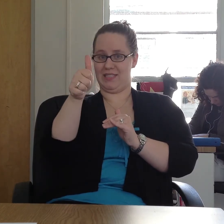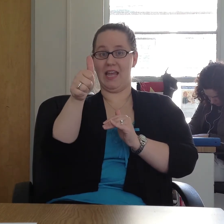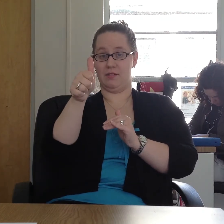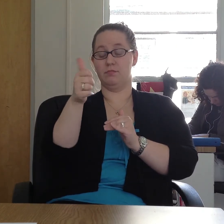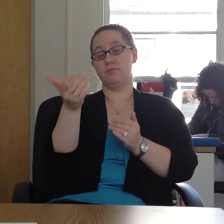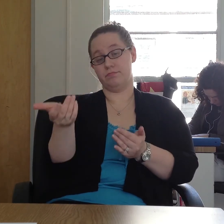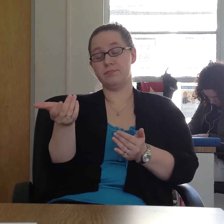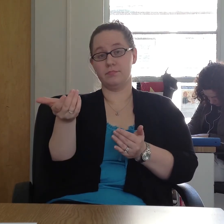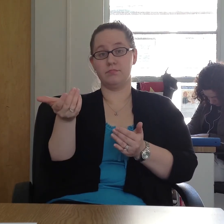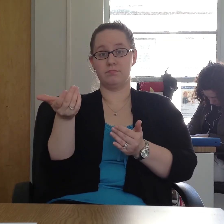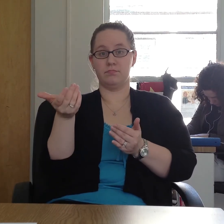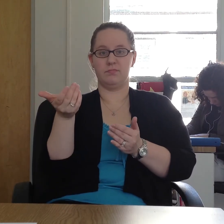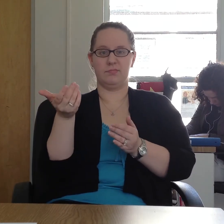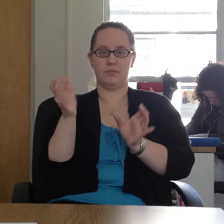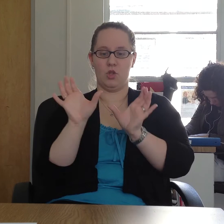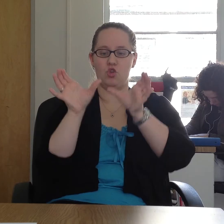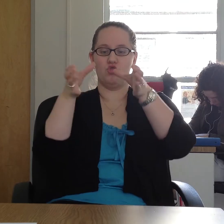This is the group of the greatest concern.